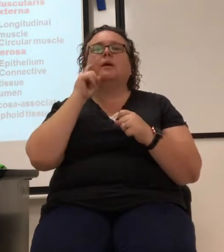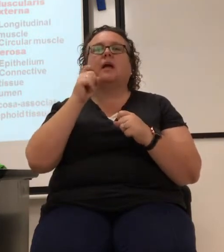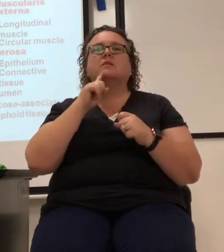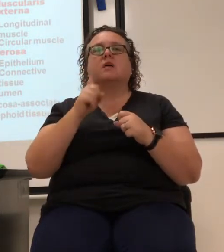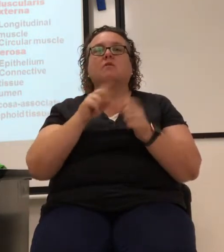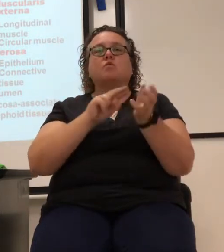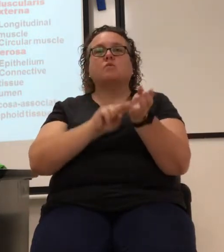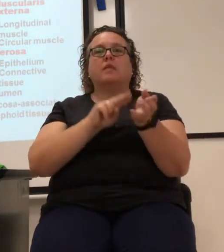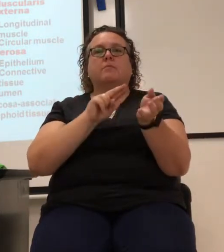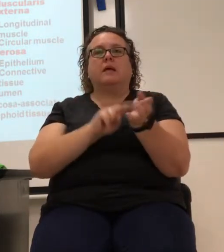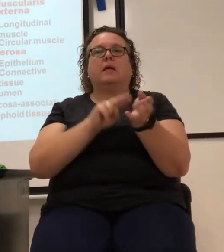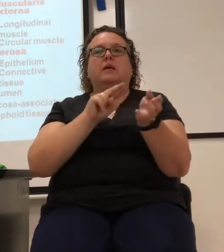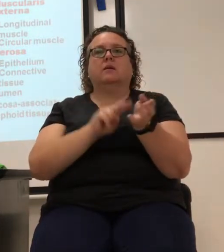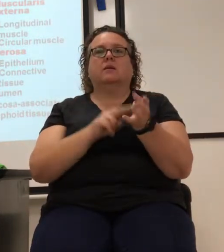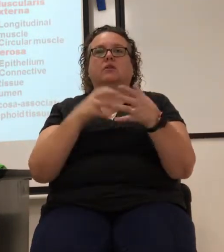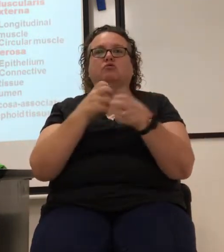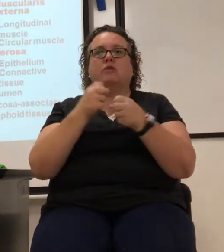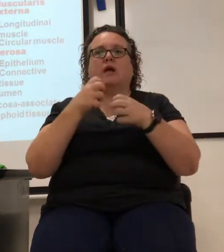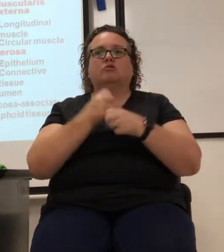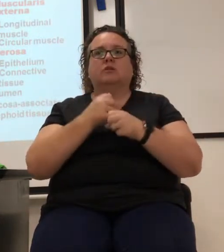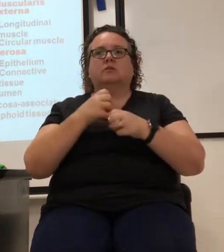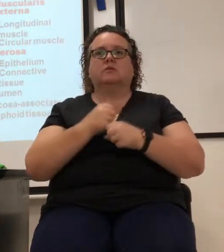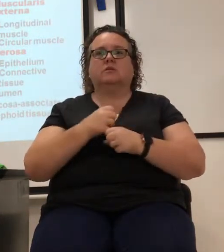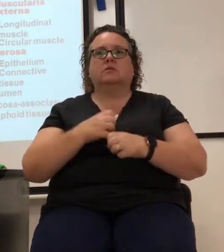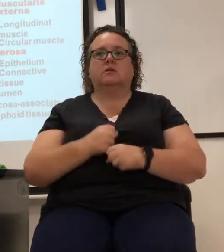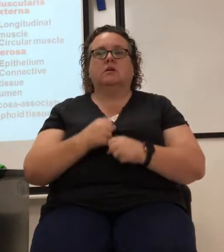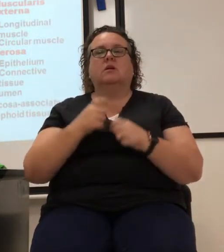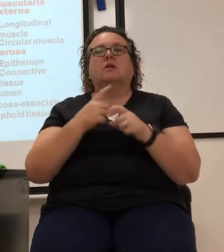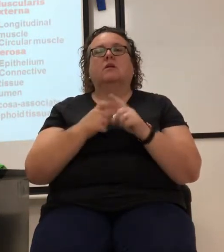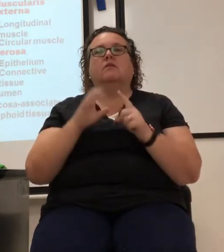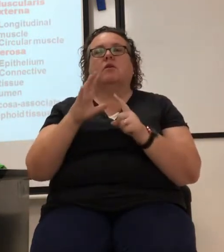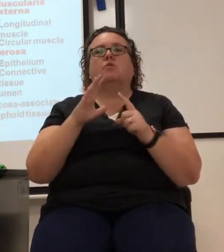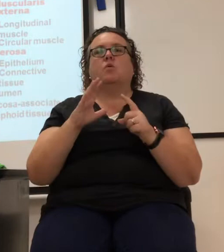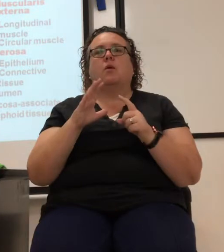layer called peristalsis.